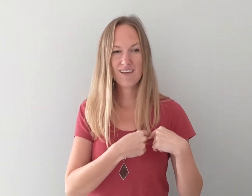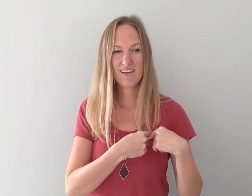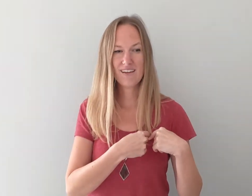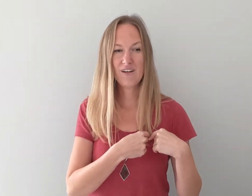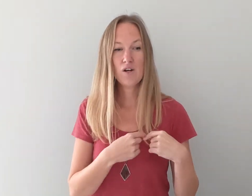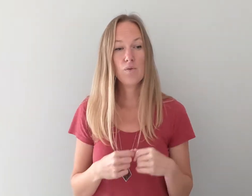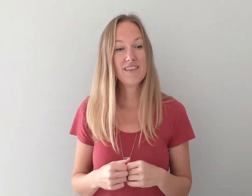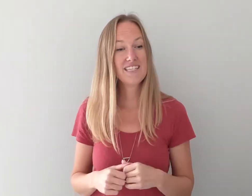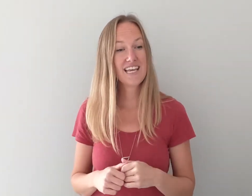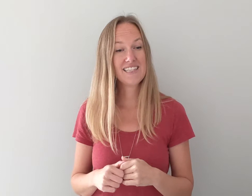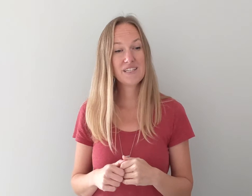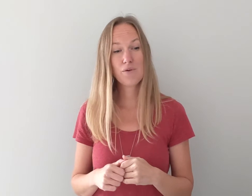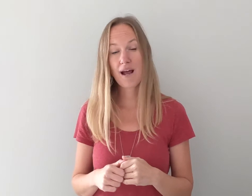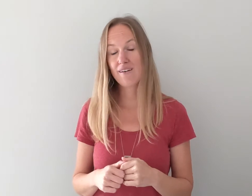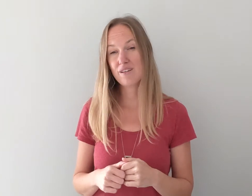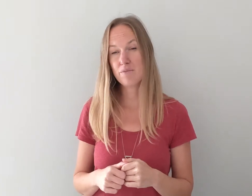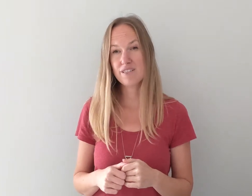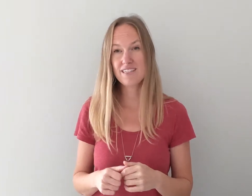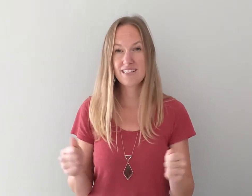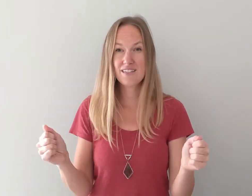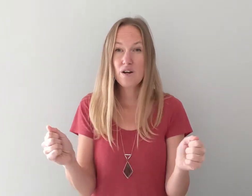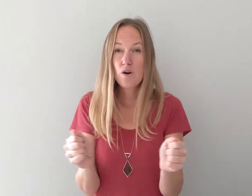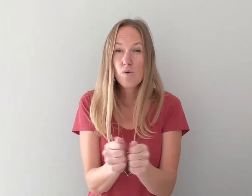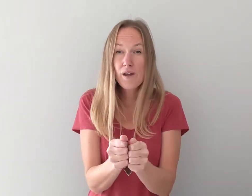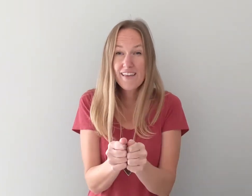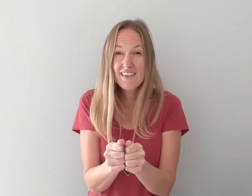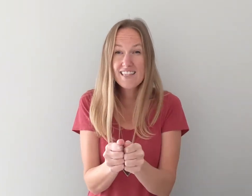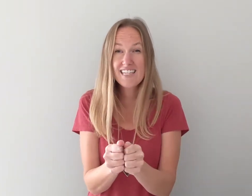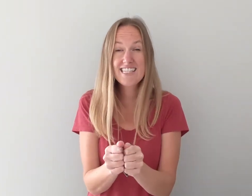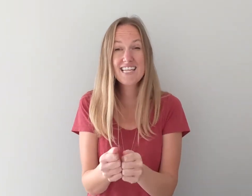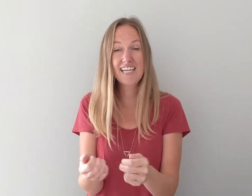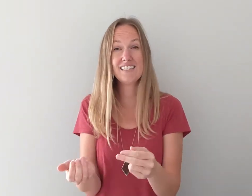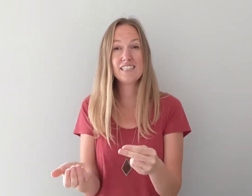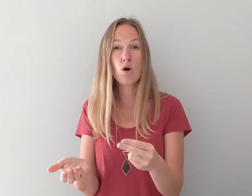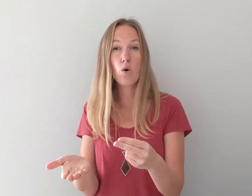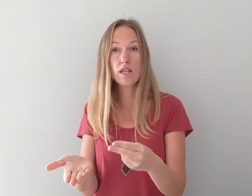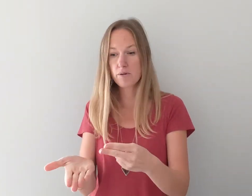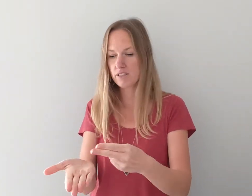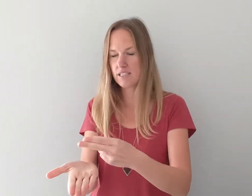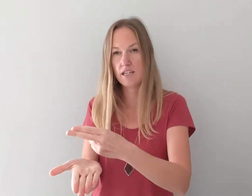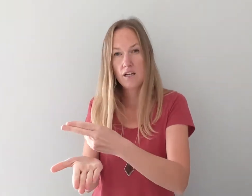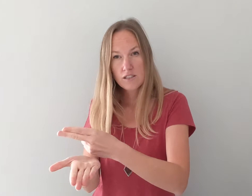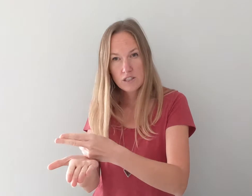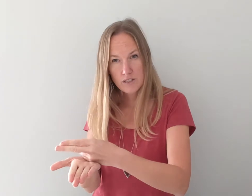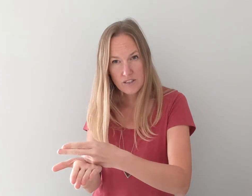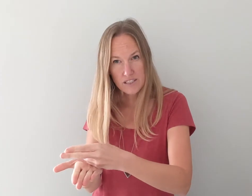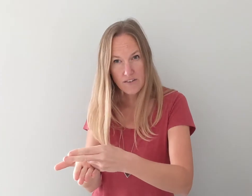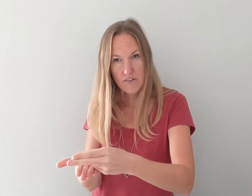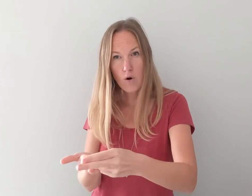okay? With the saints around the mercy seat, with, and then saints, it's holy person. So we do the sign for